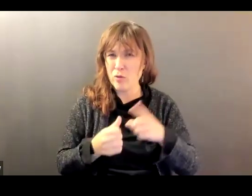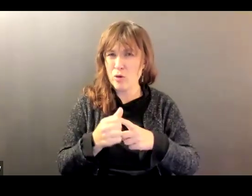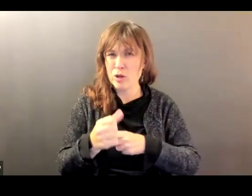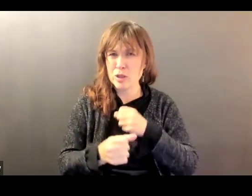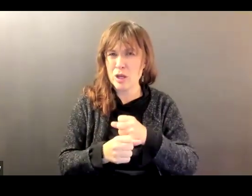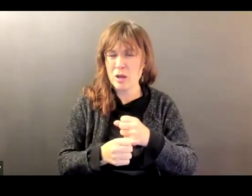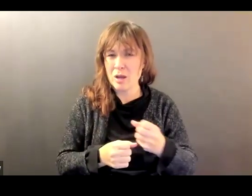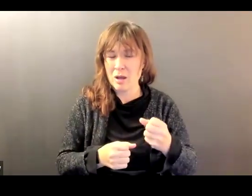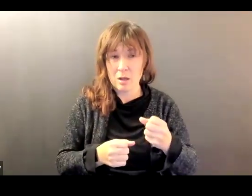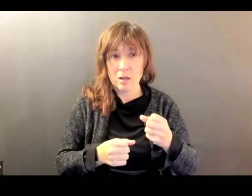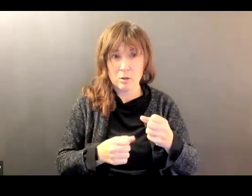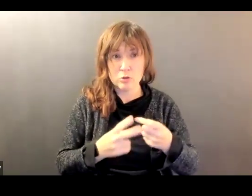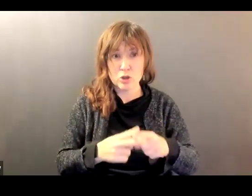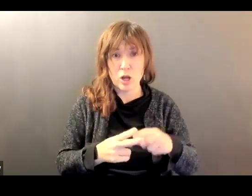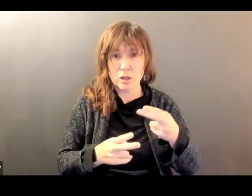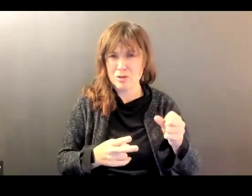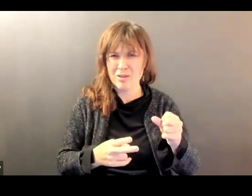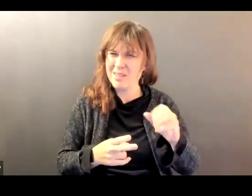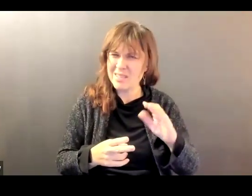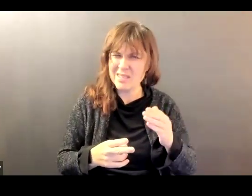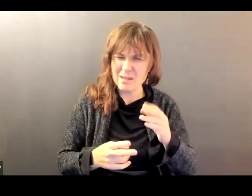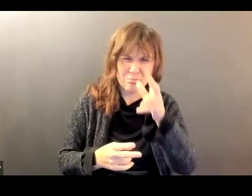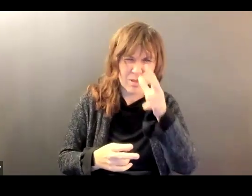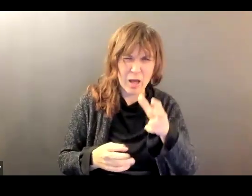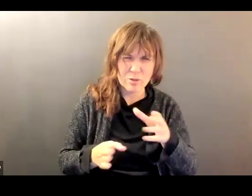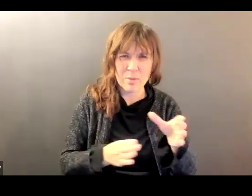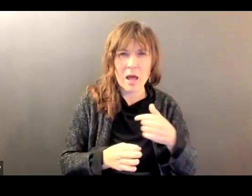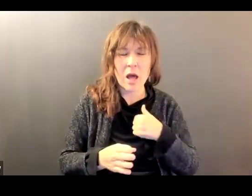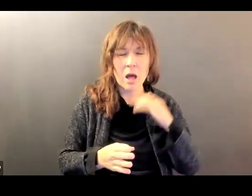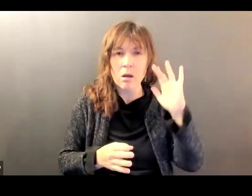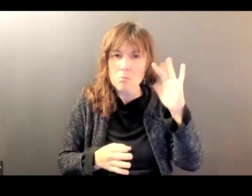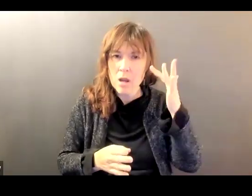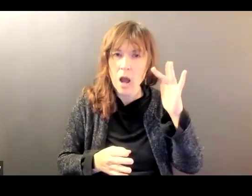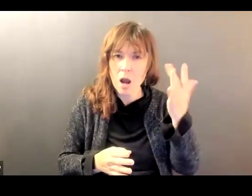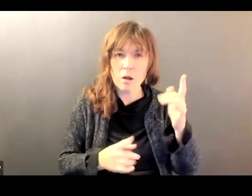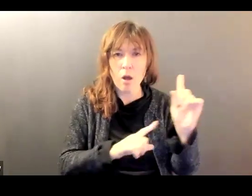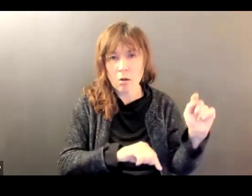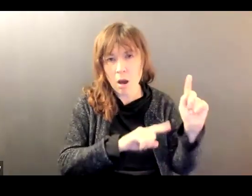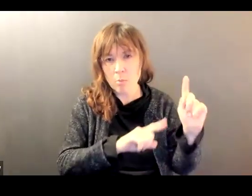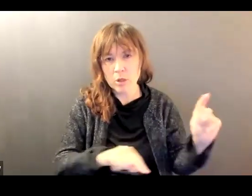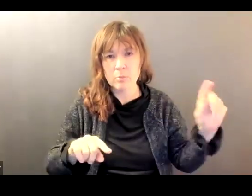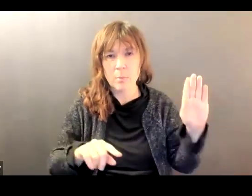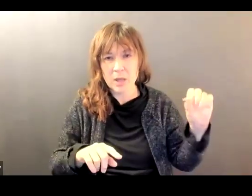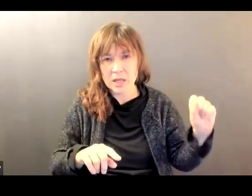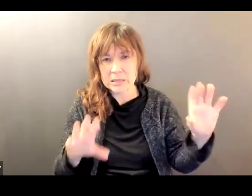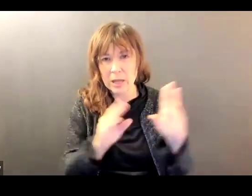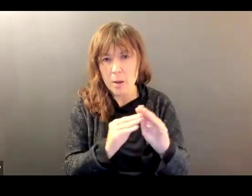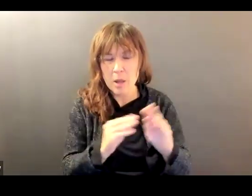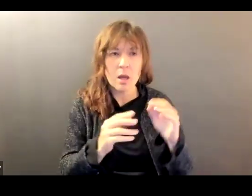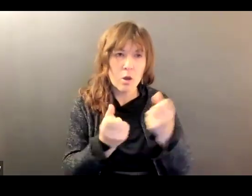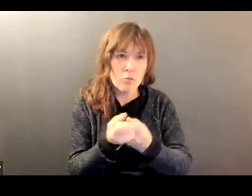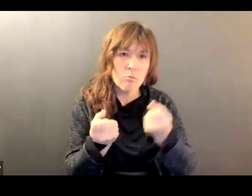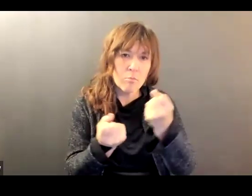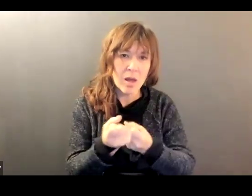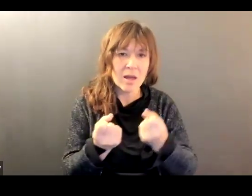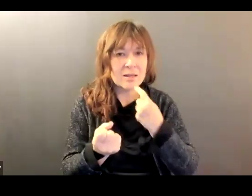good plan. And I'm really tired of being on this side of the table advocating for our children. I think that voting